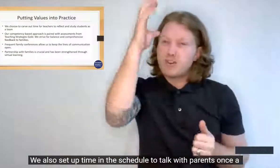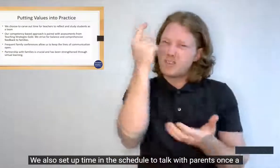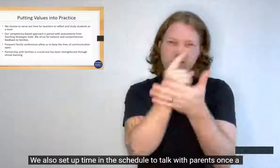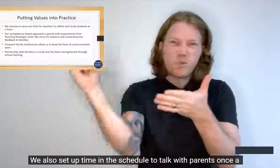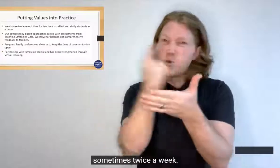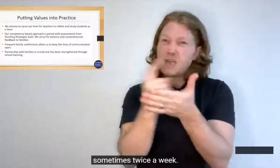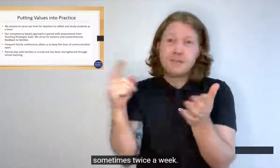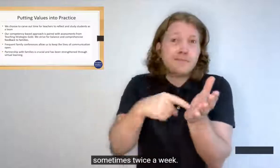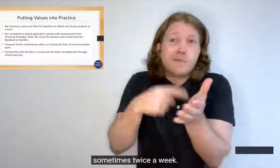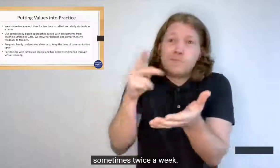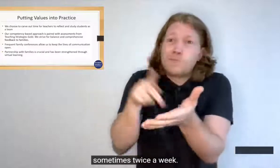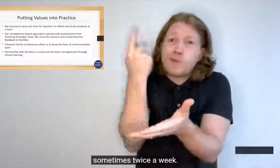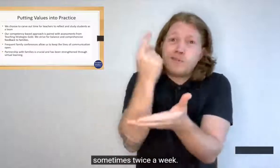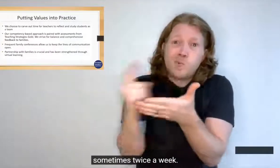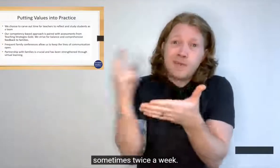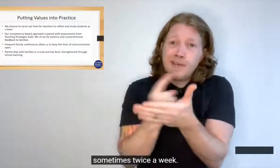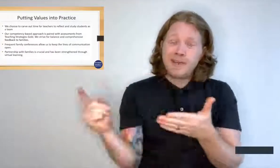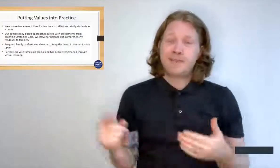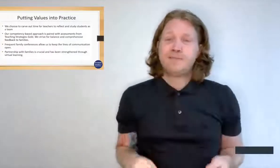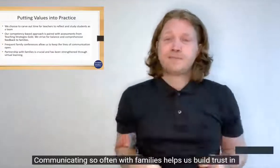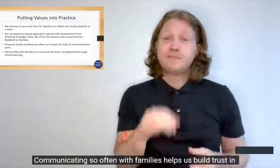parents once a week, sometimes even twice a week.